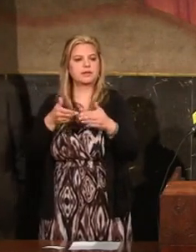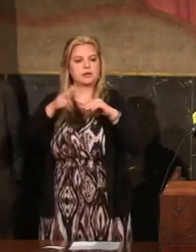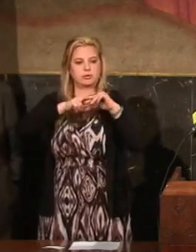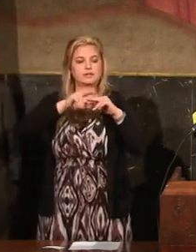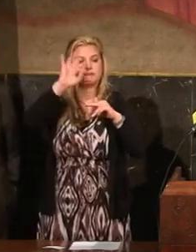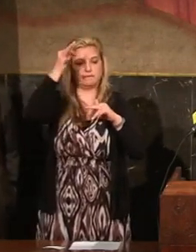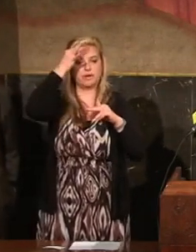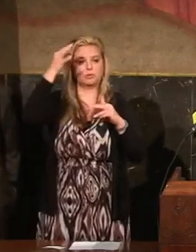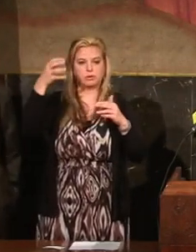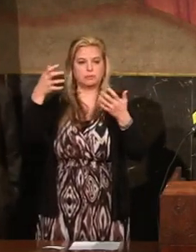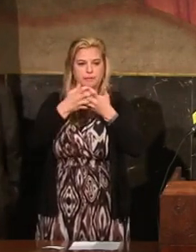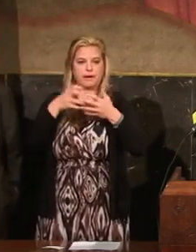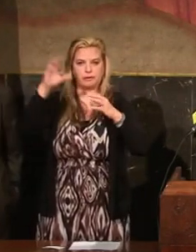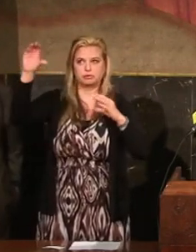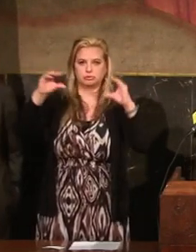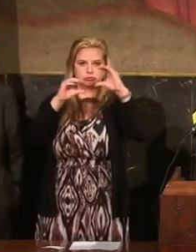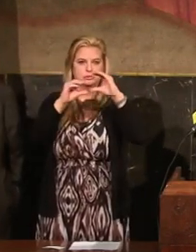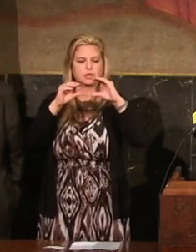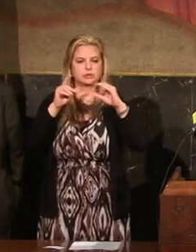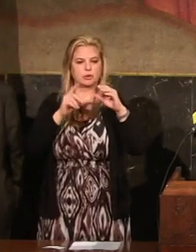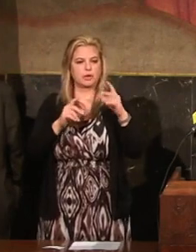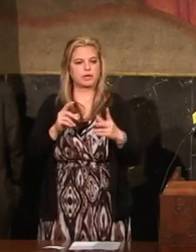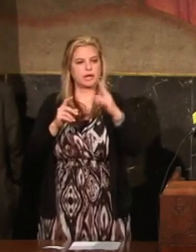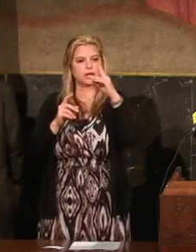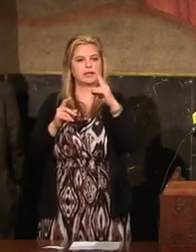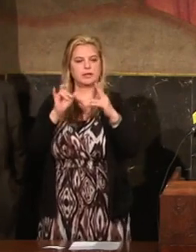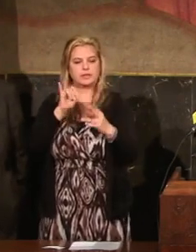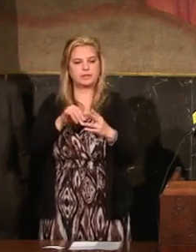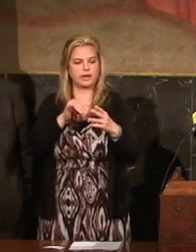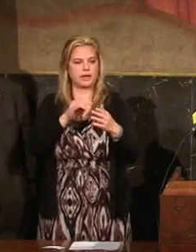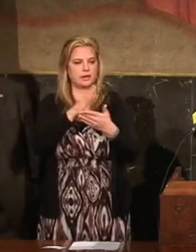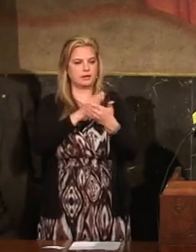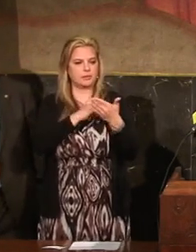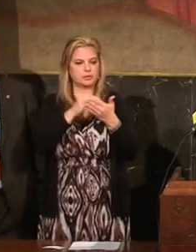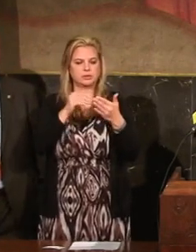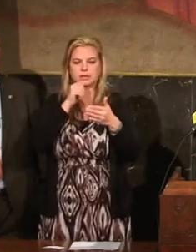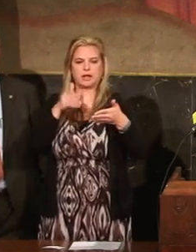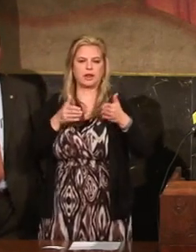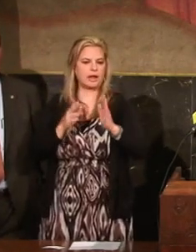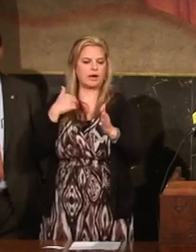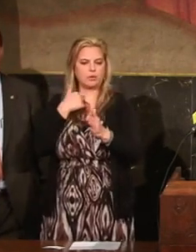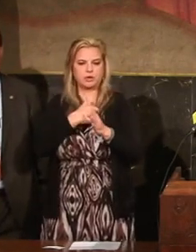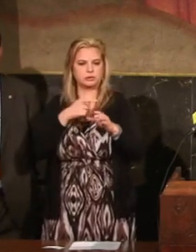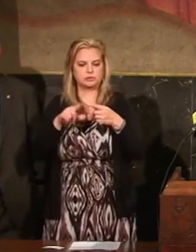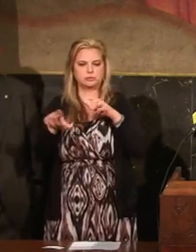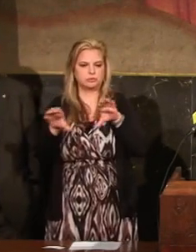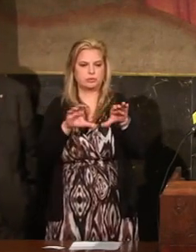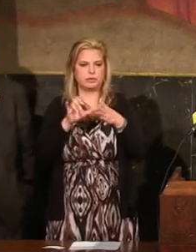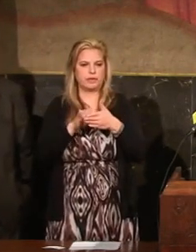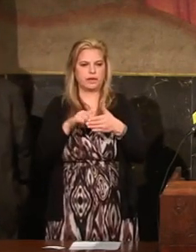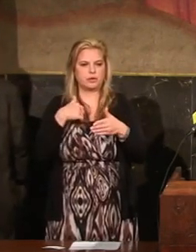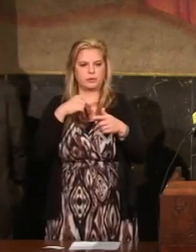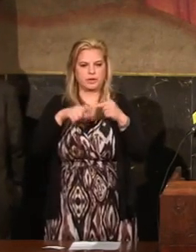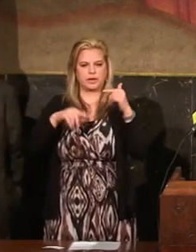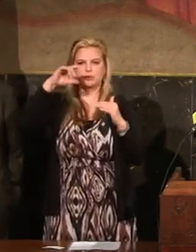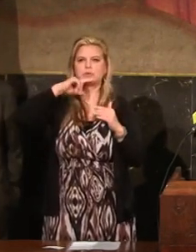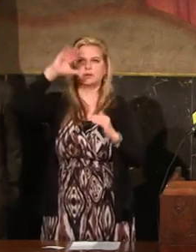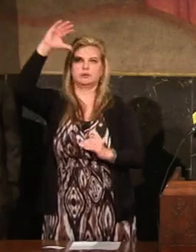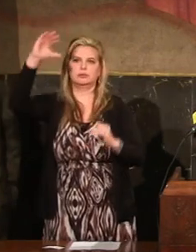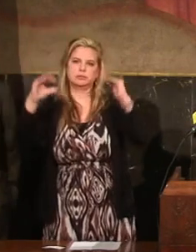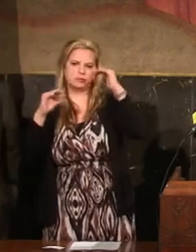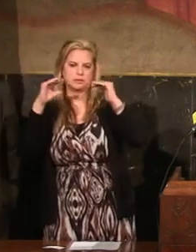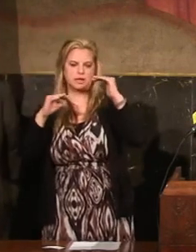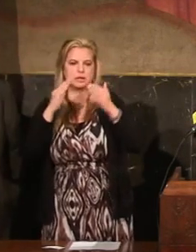come with that. So cutting our budget this substantially does not allow us to do that. It doesn't allow us to really right-size some of